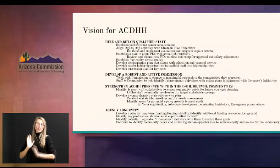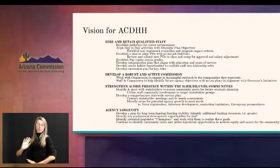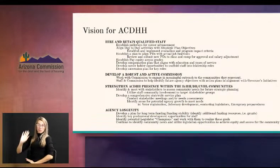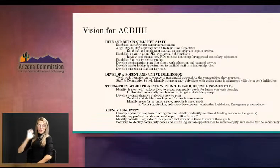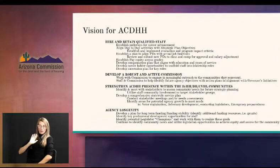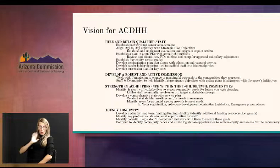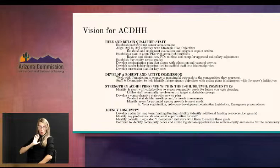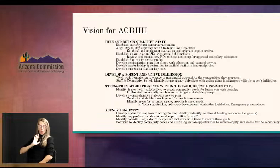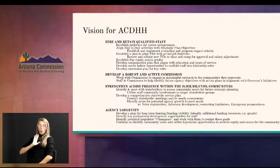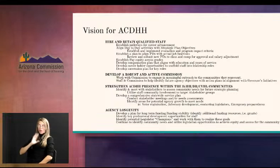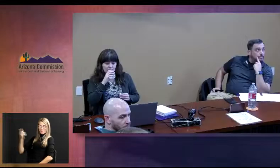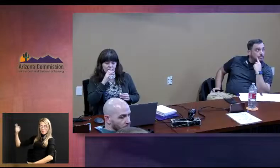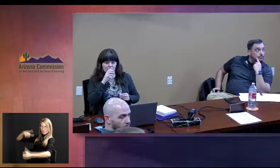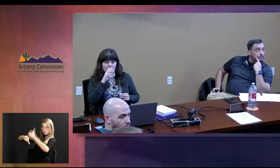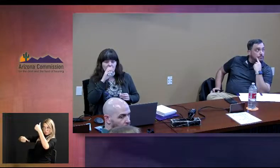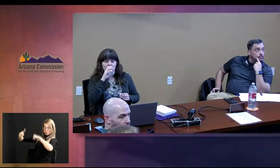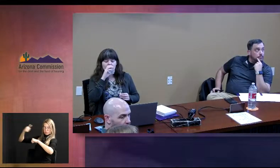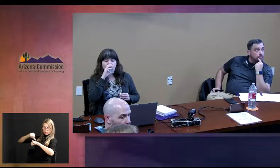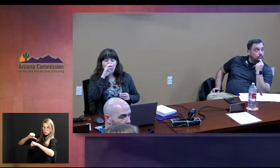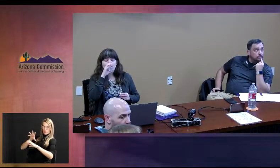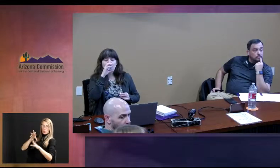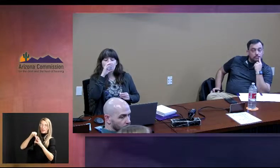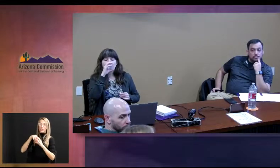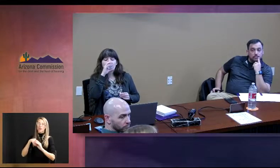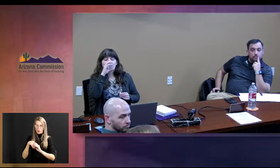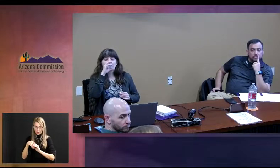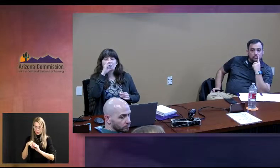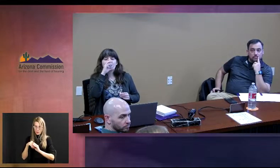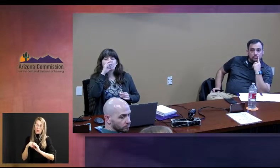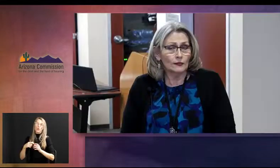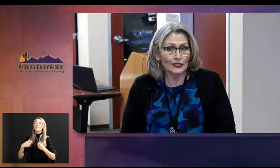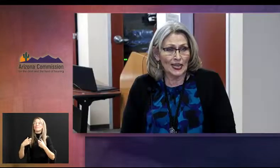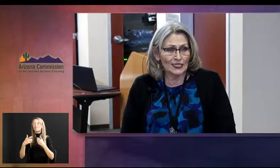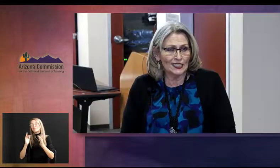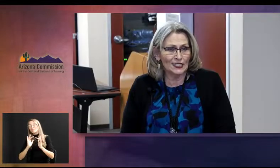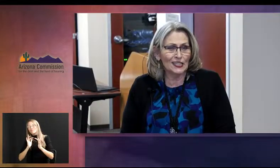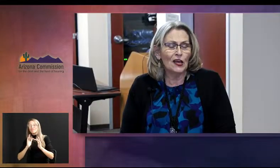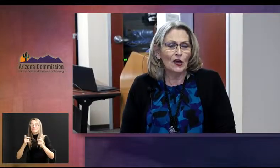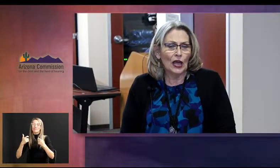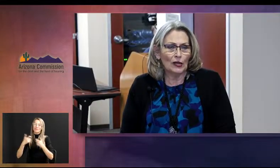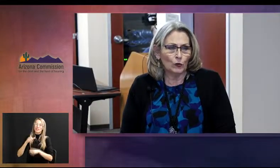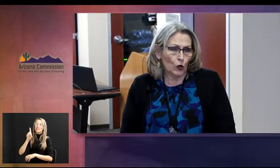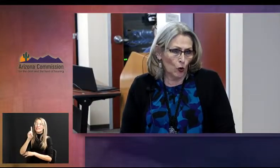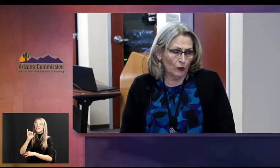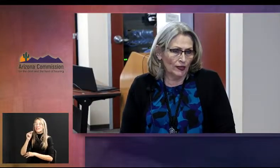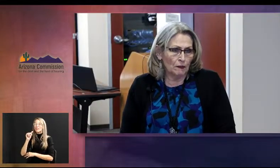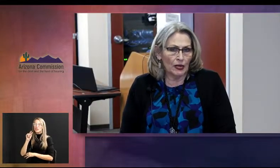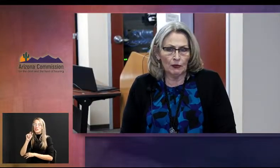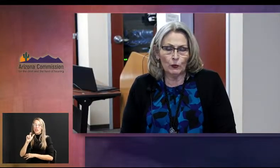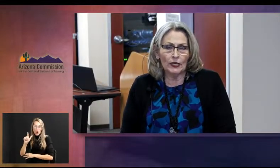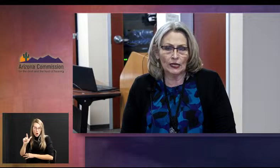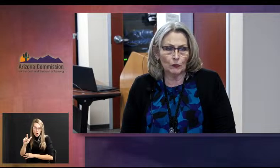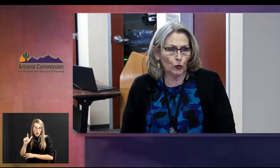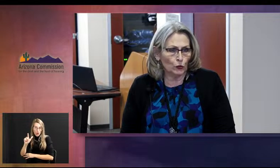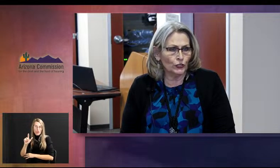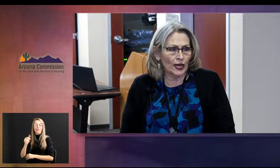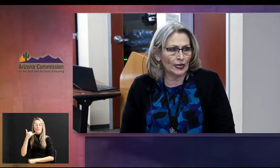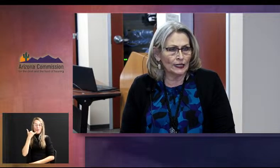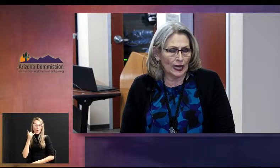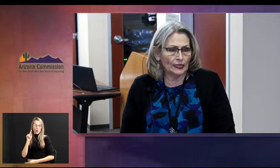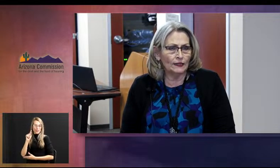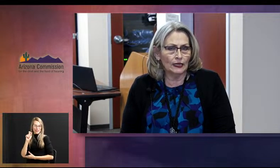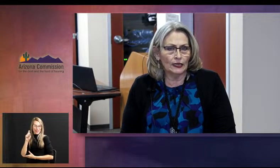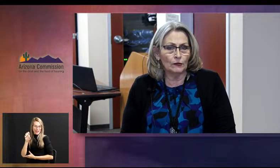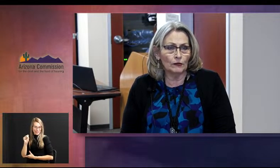to include digital phone taxes. And we're hoping that maybe we can approach